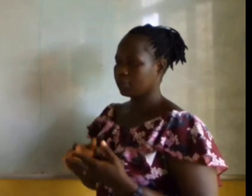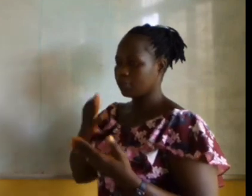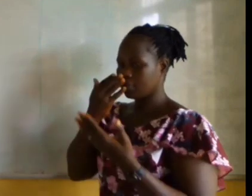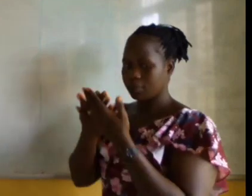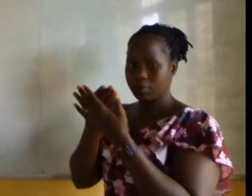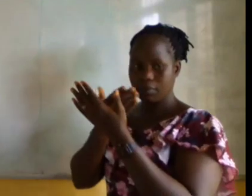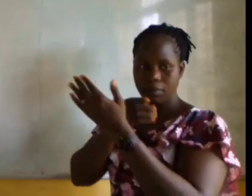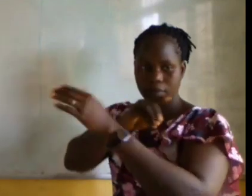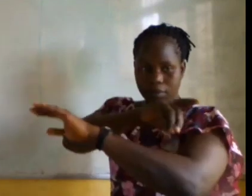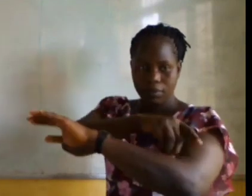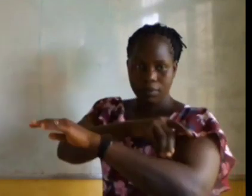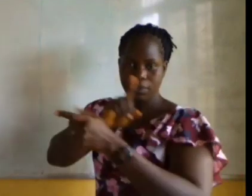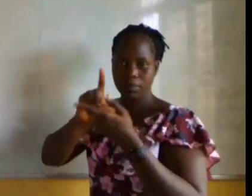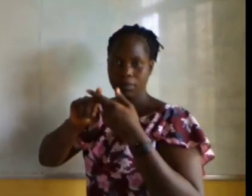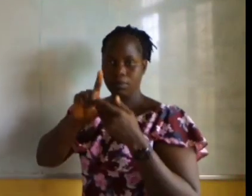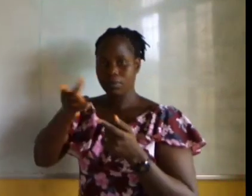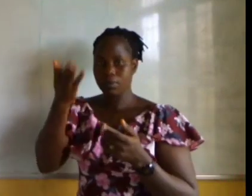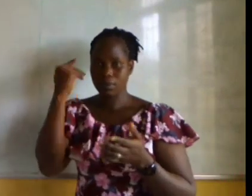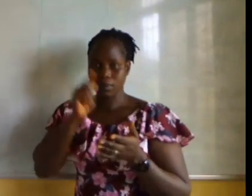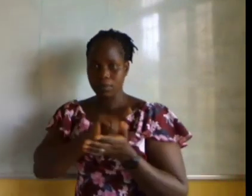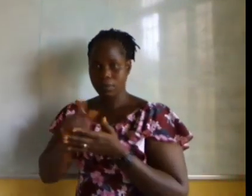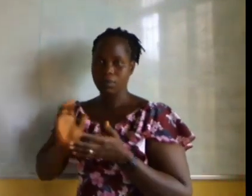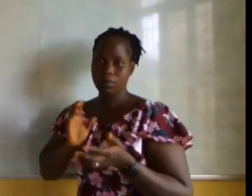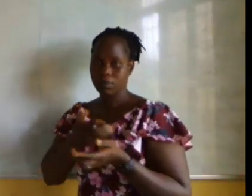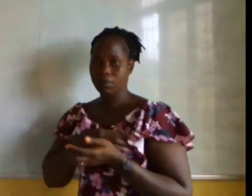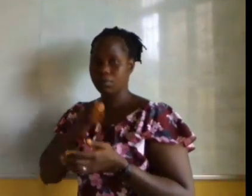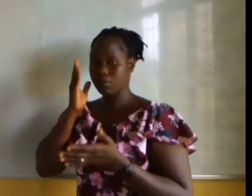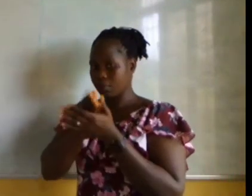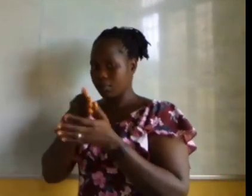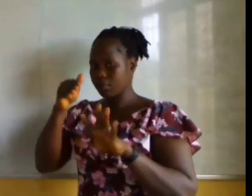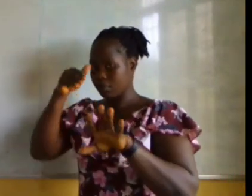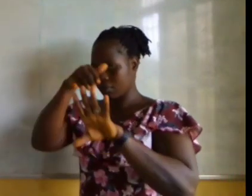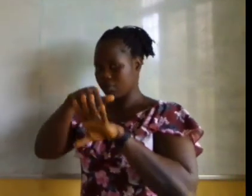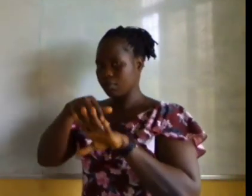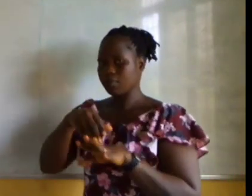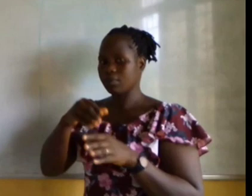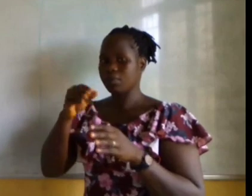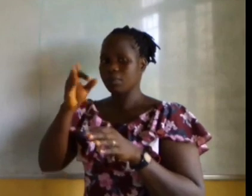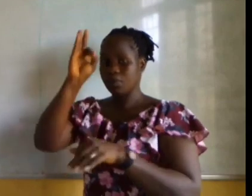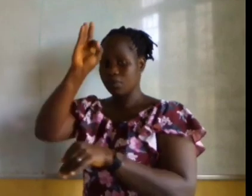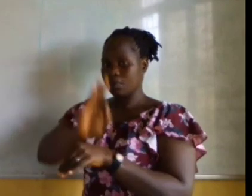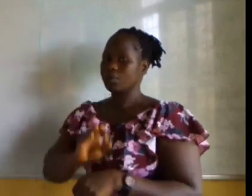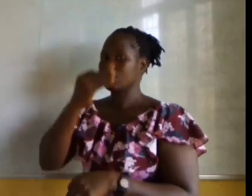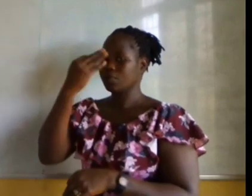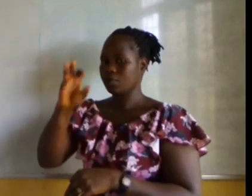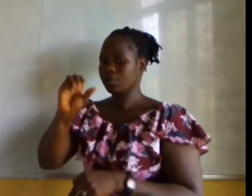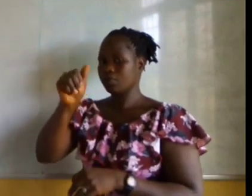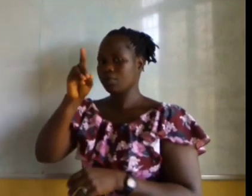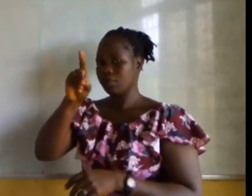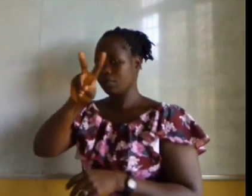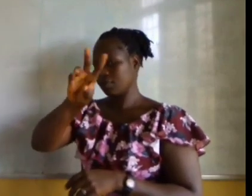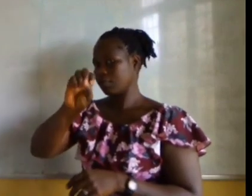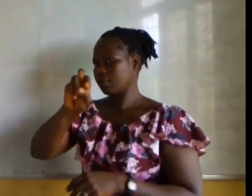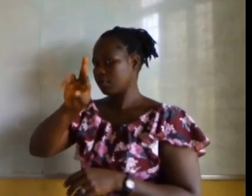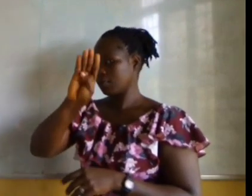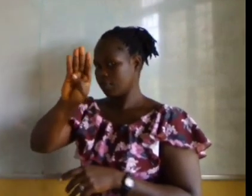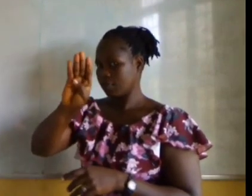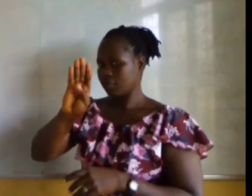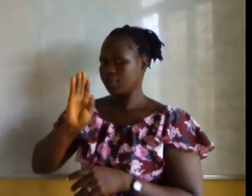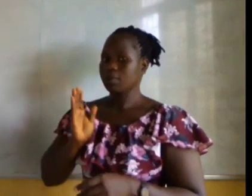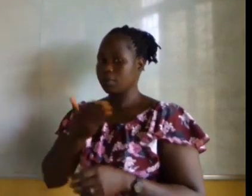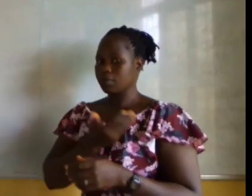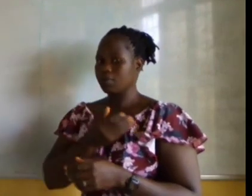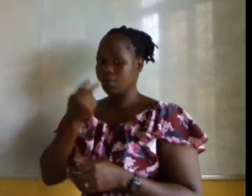Good day, students. Last week we stopped at functions of adverb. We looked